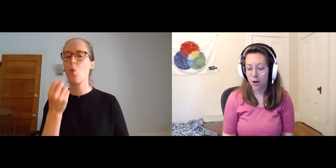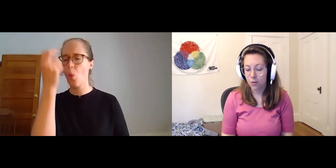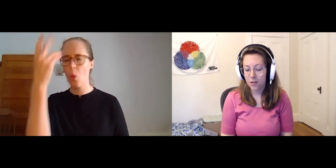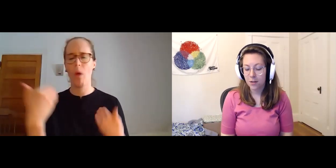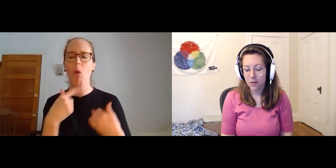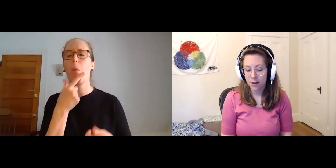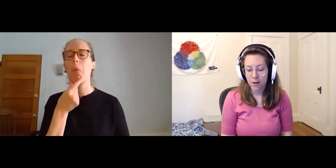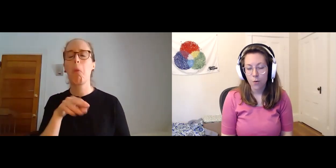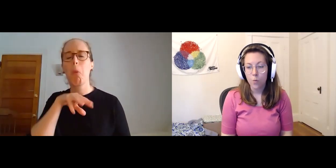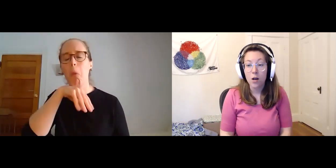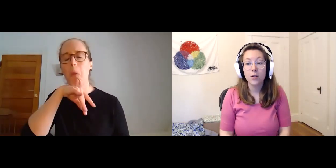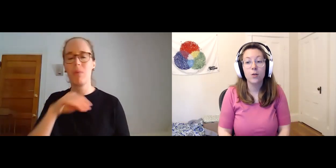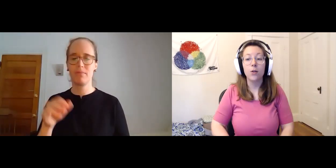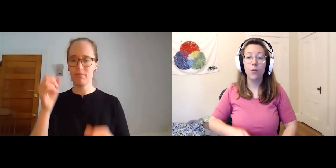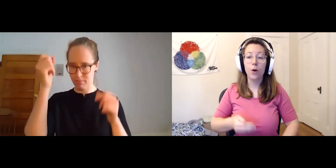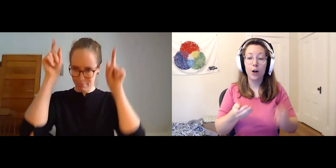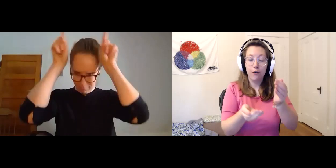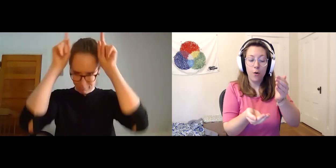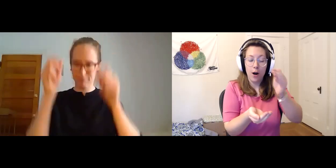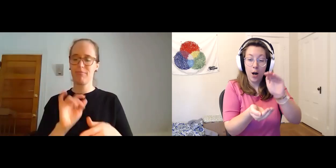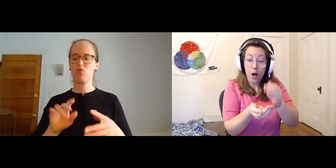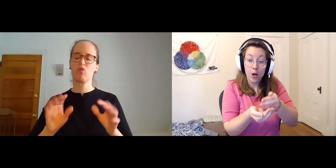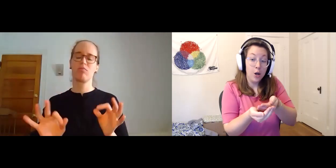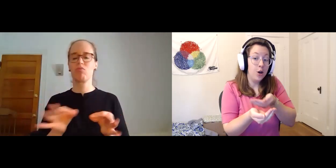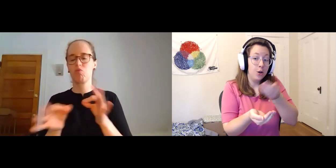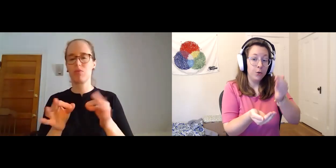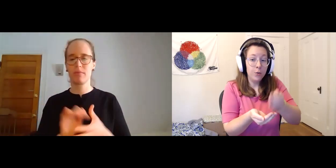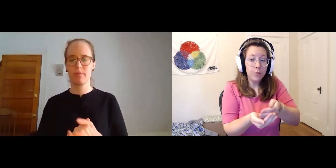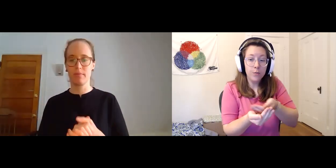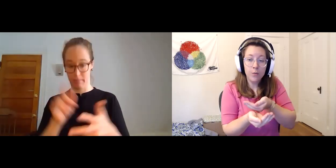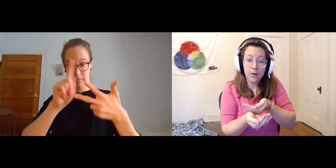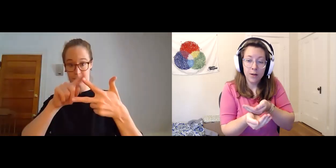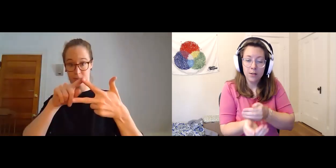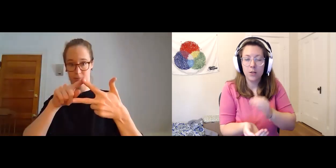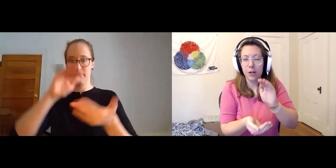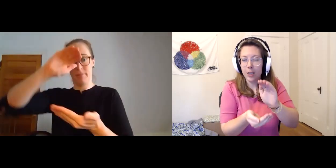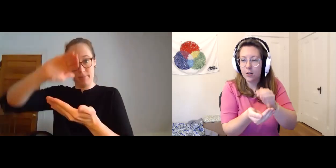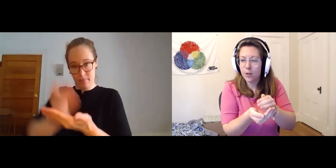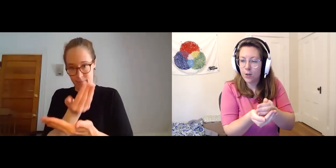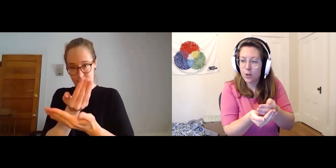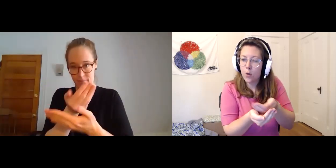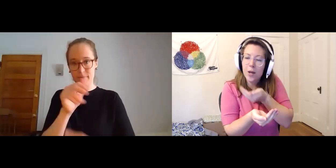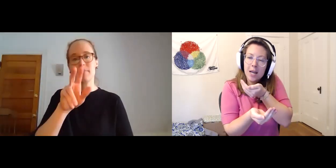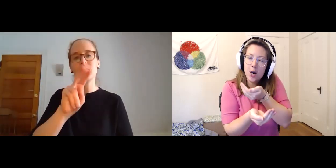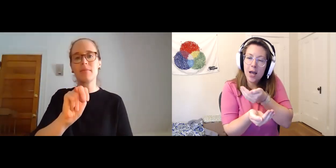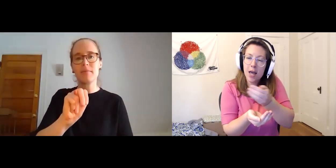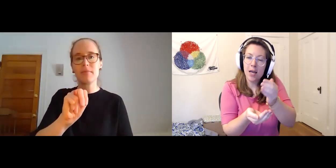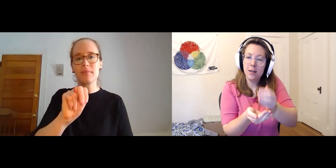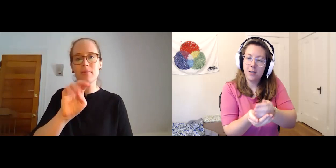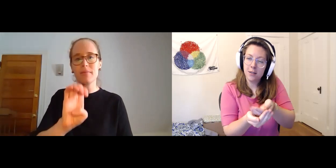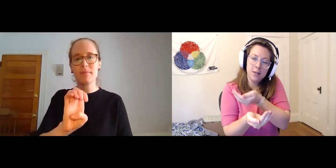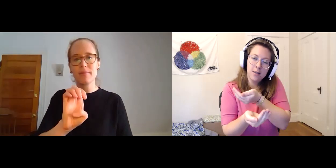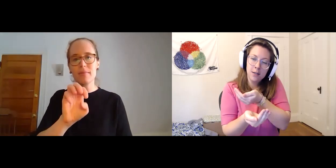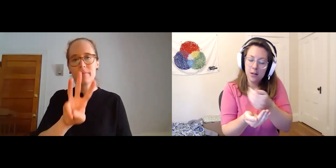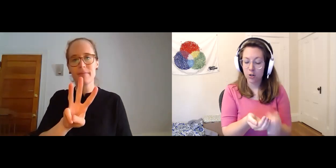was goat. We also learned the word for new. So you're like scooping in your